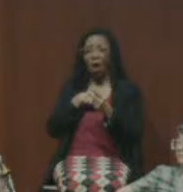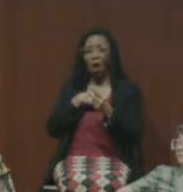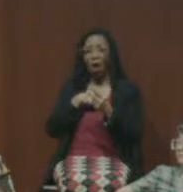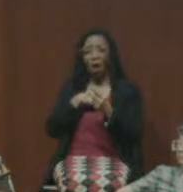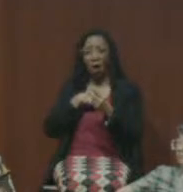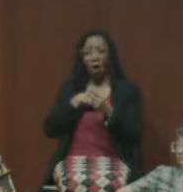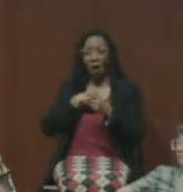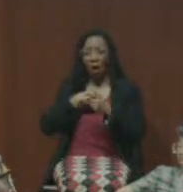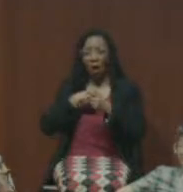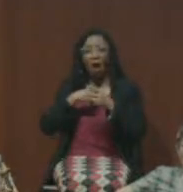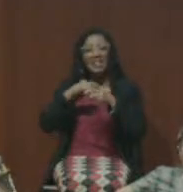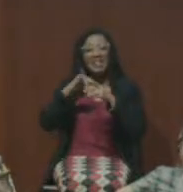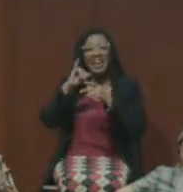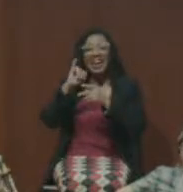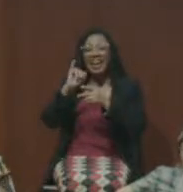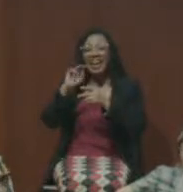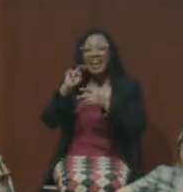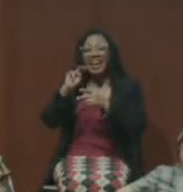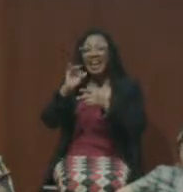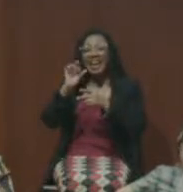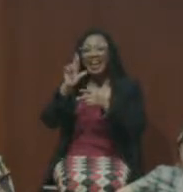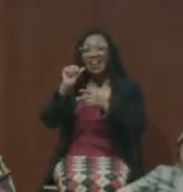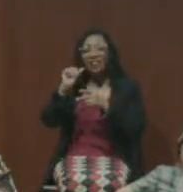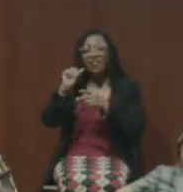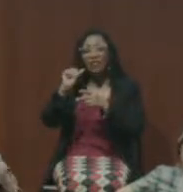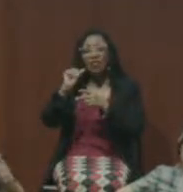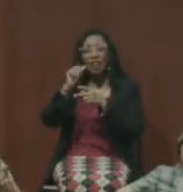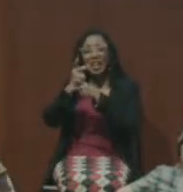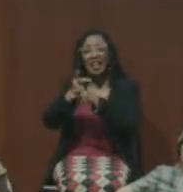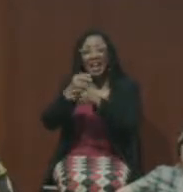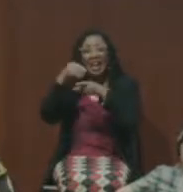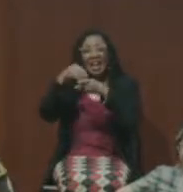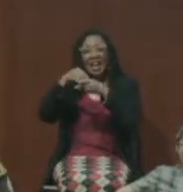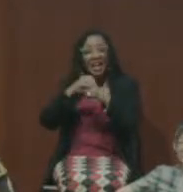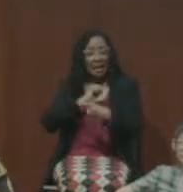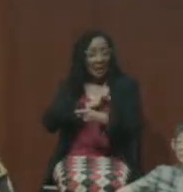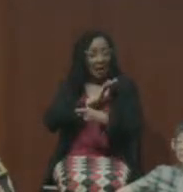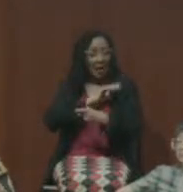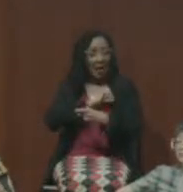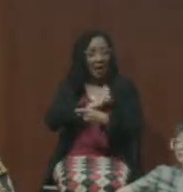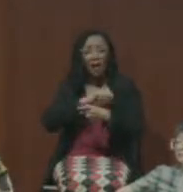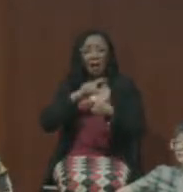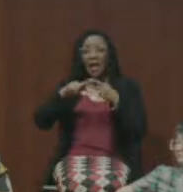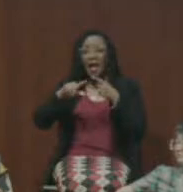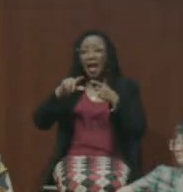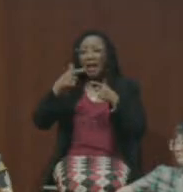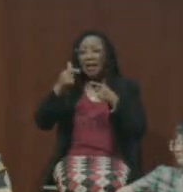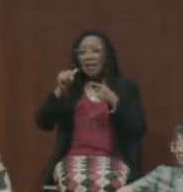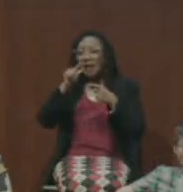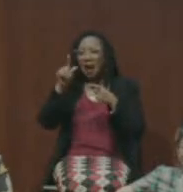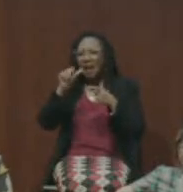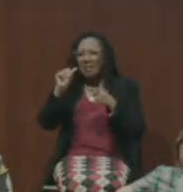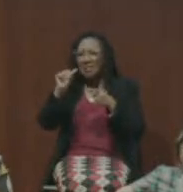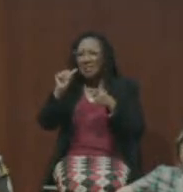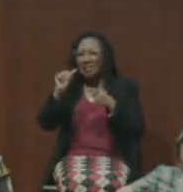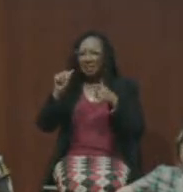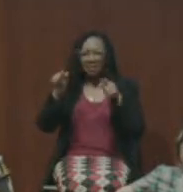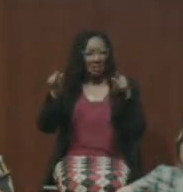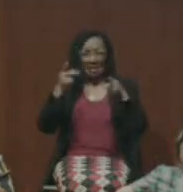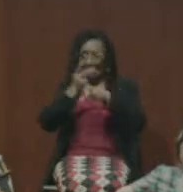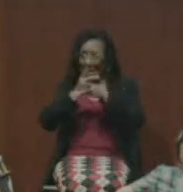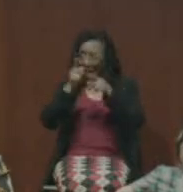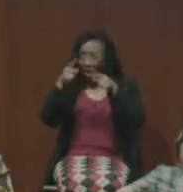care infrastructure in Palestine and Gaza. But the second level is the practice and the tactic